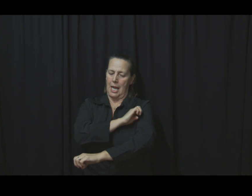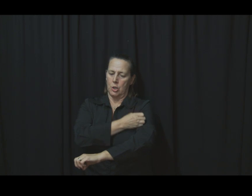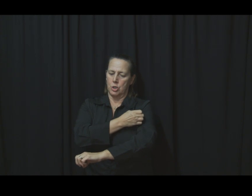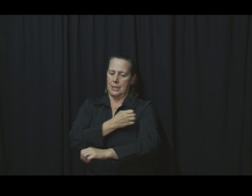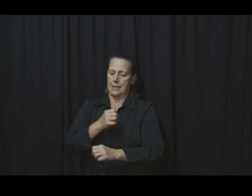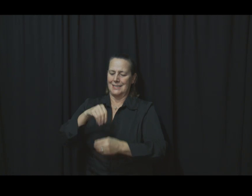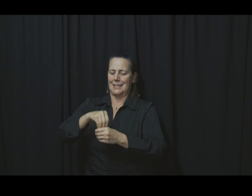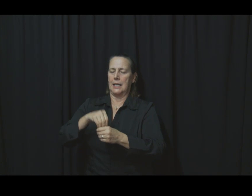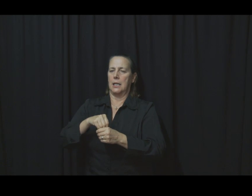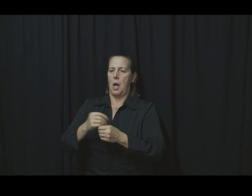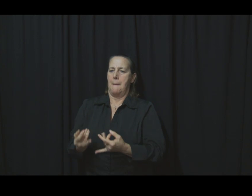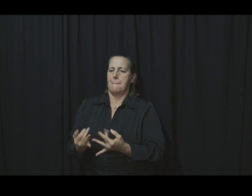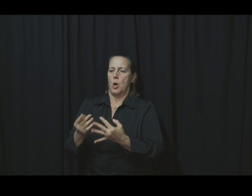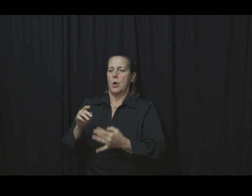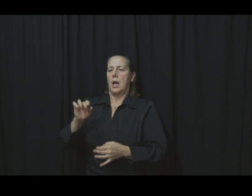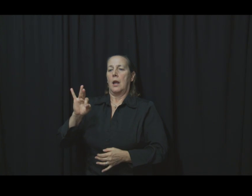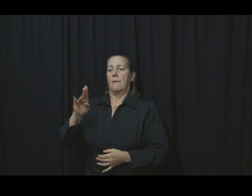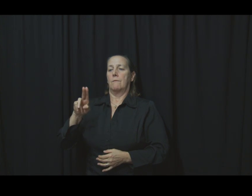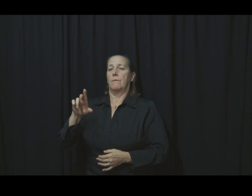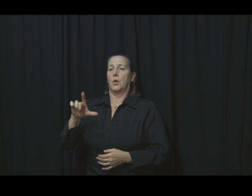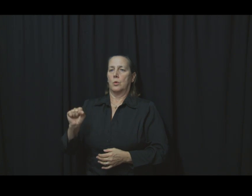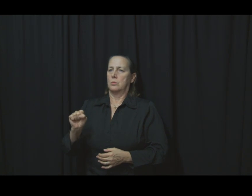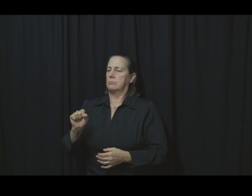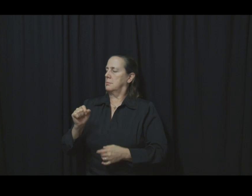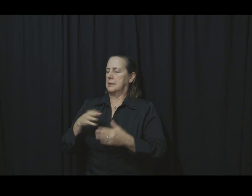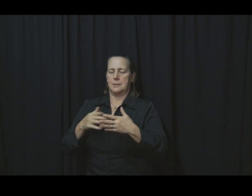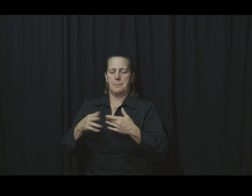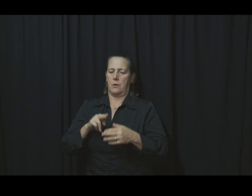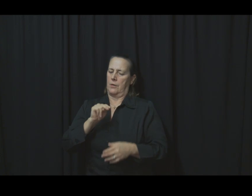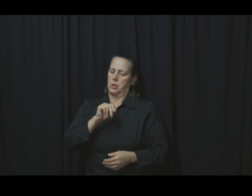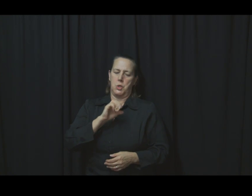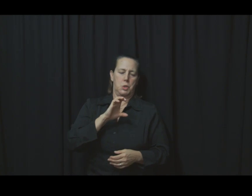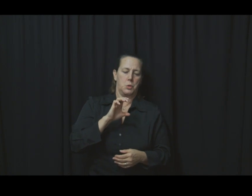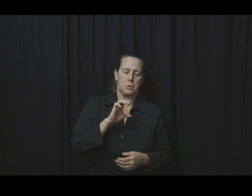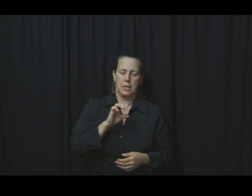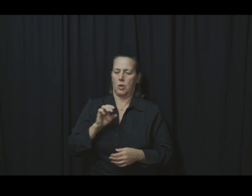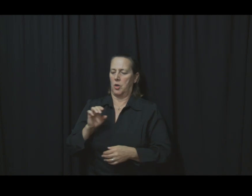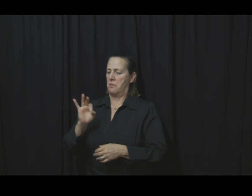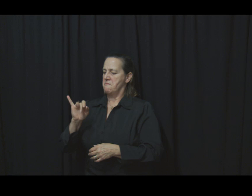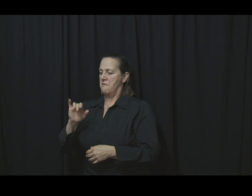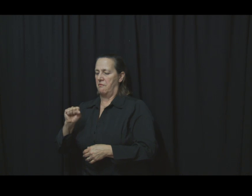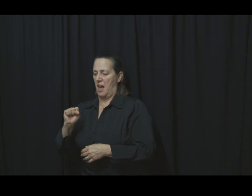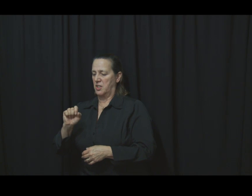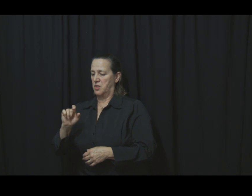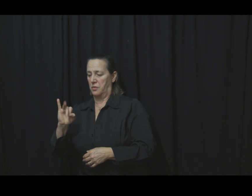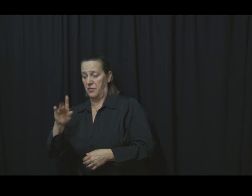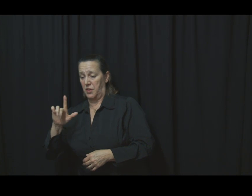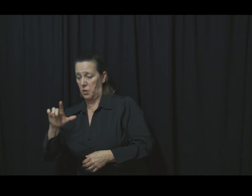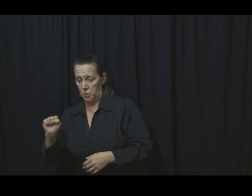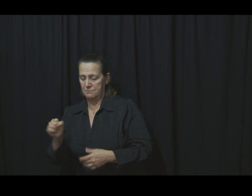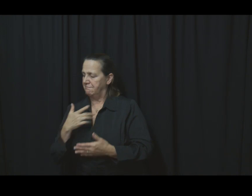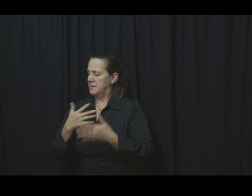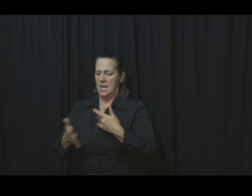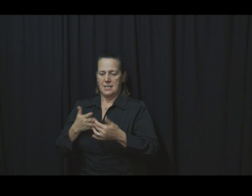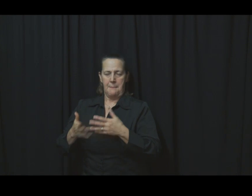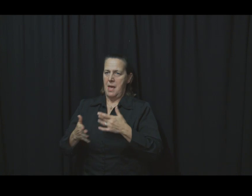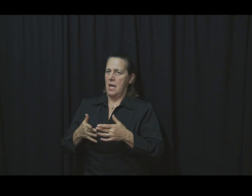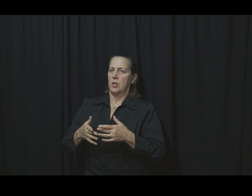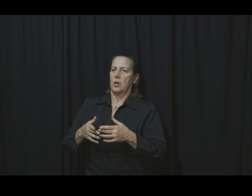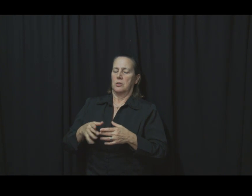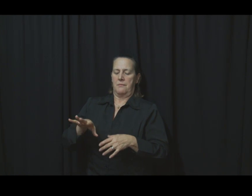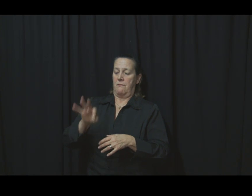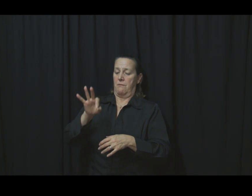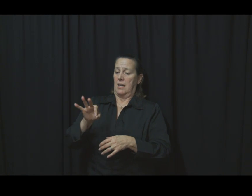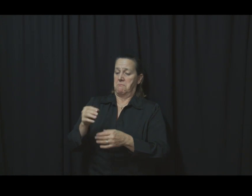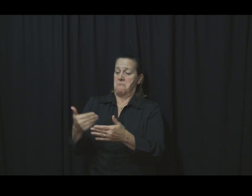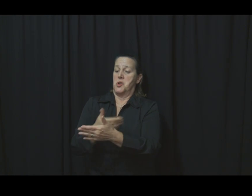fuel, whether it's nuclear fuel or fossil fuel or some extraordinary fuel to be discovered in the